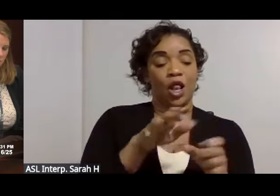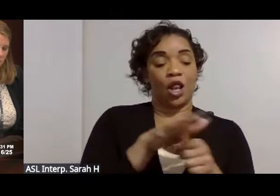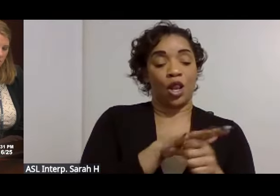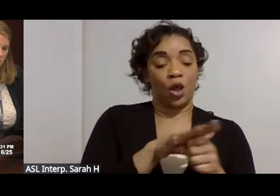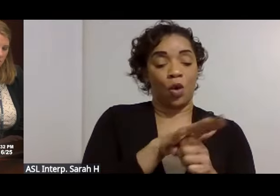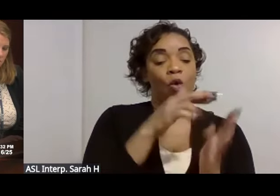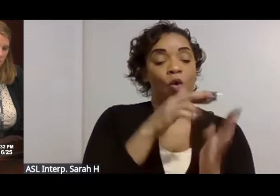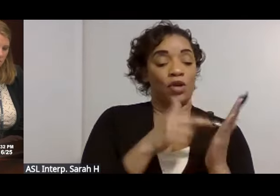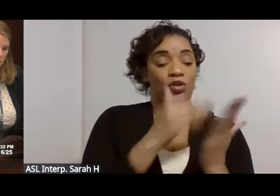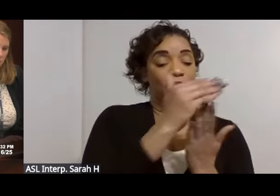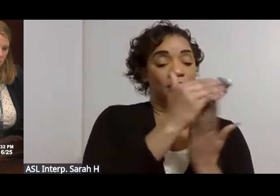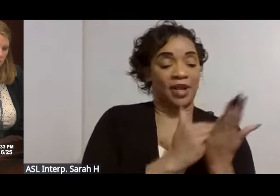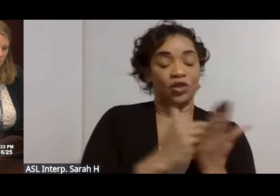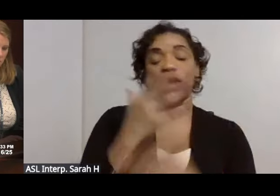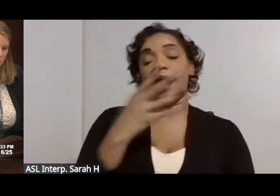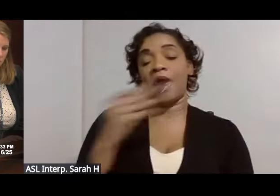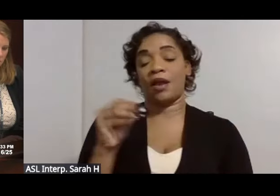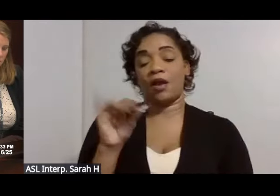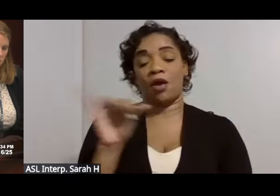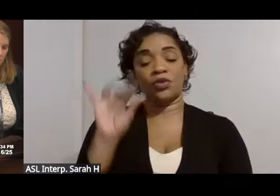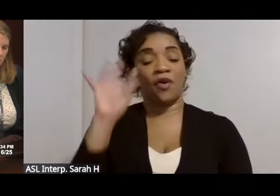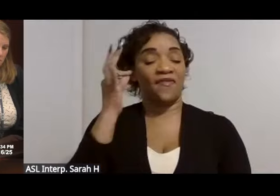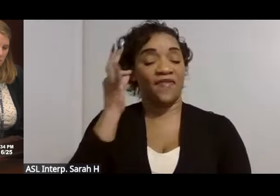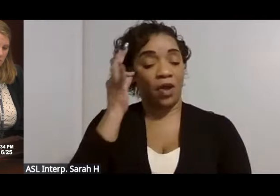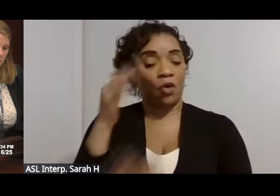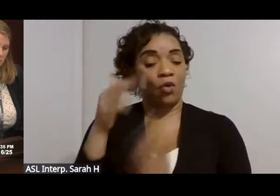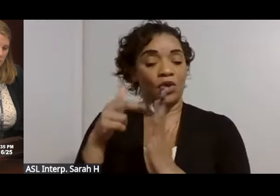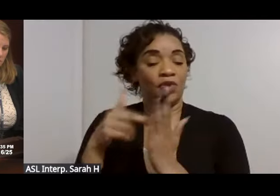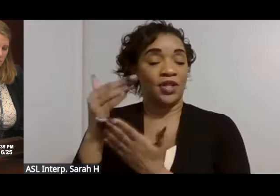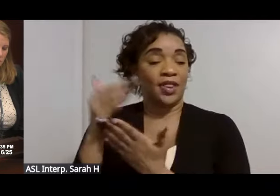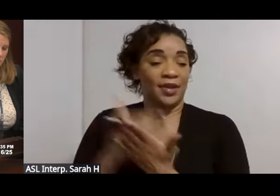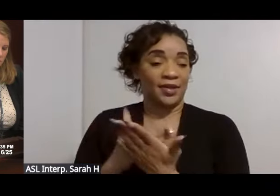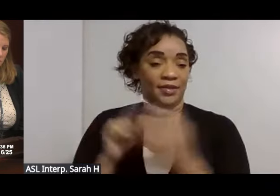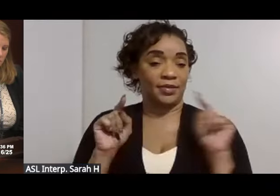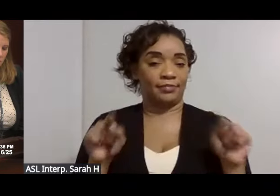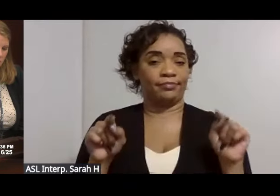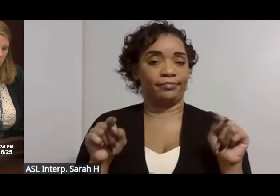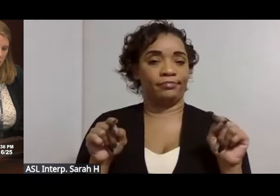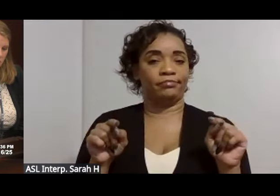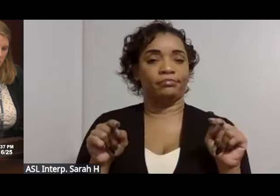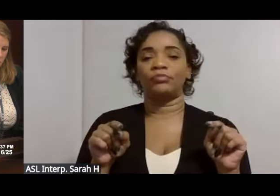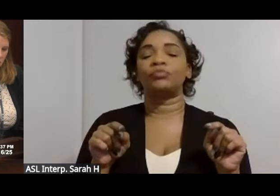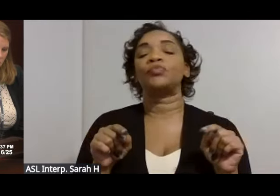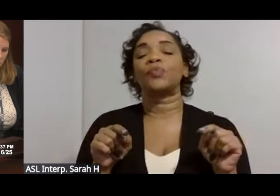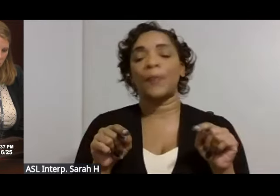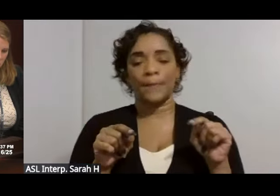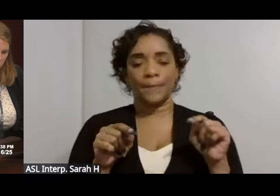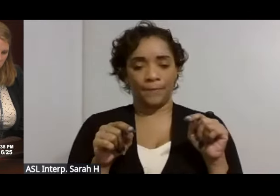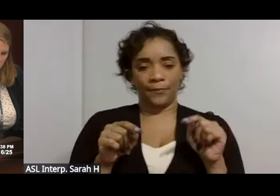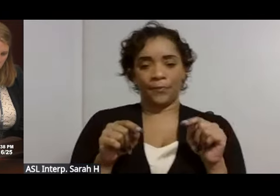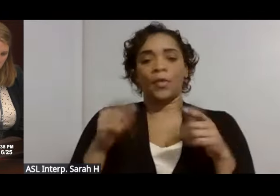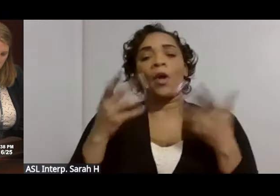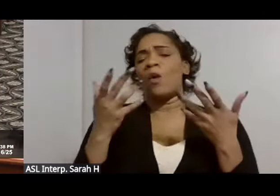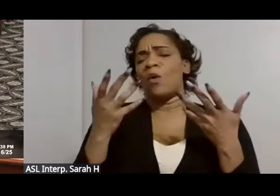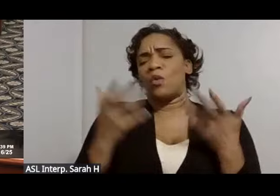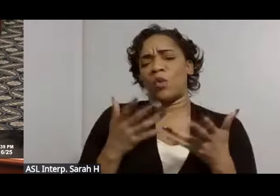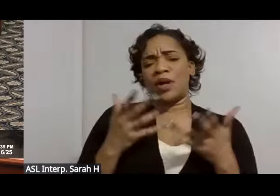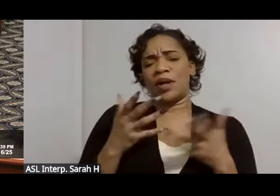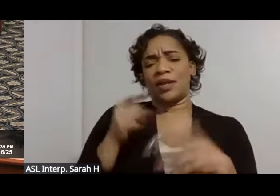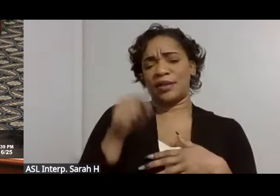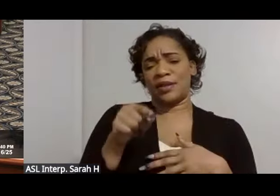and a federal registration list. Well, what subsection 3 is referring to is this 90-day